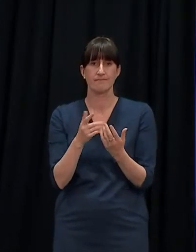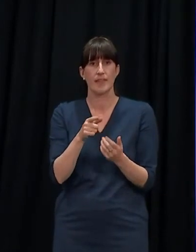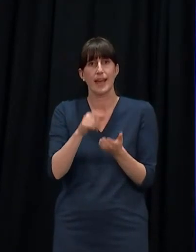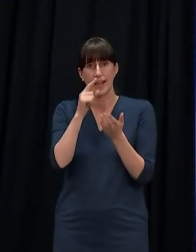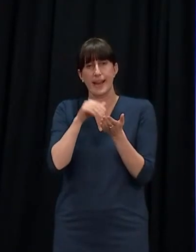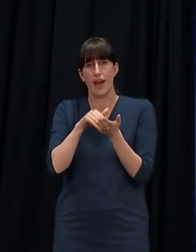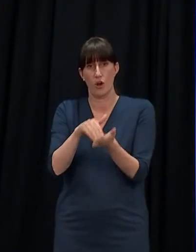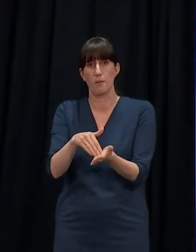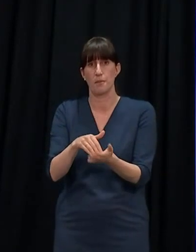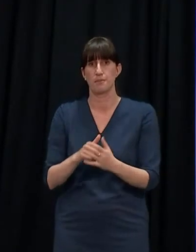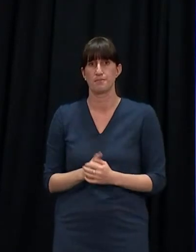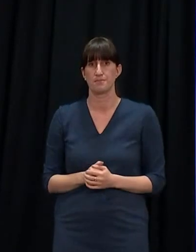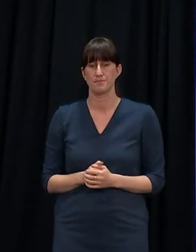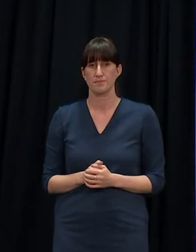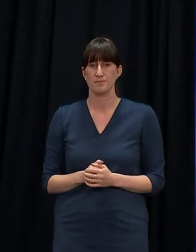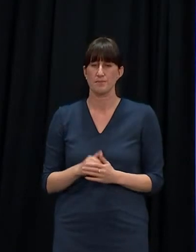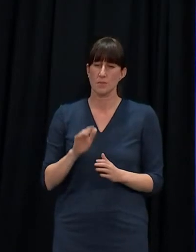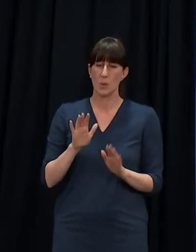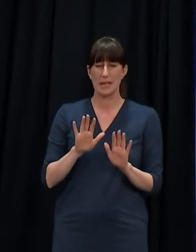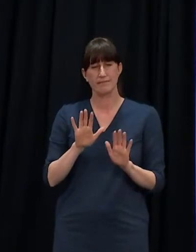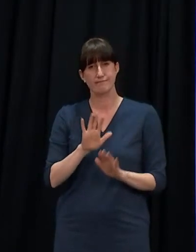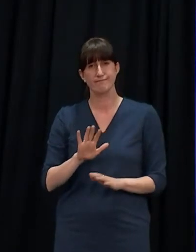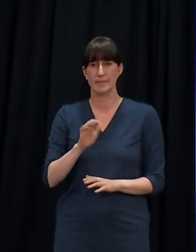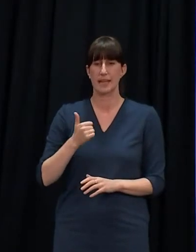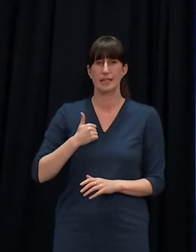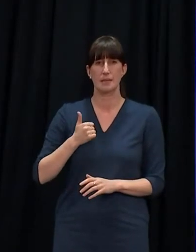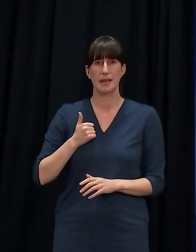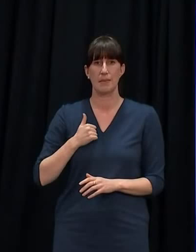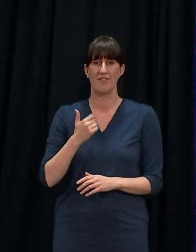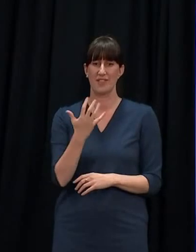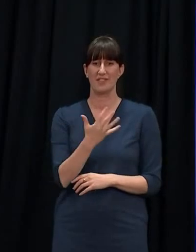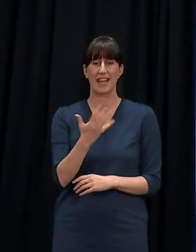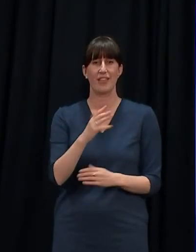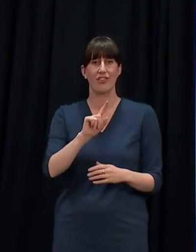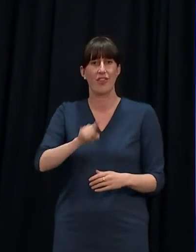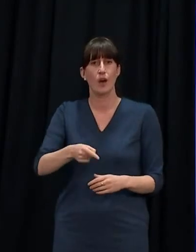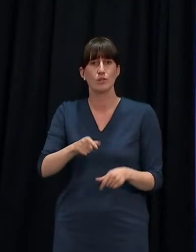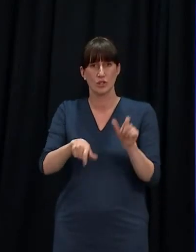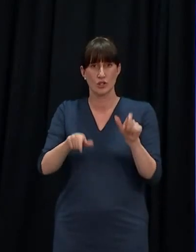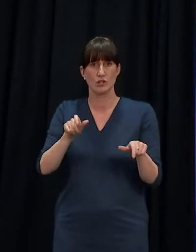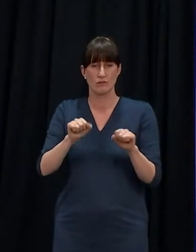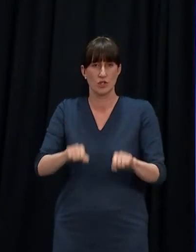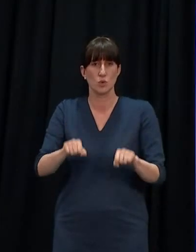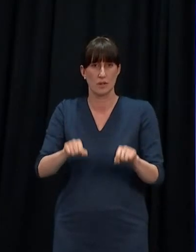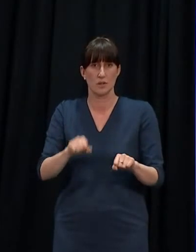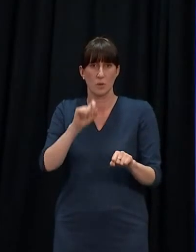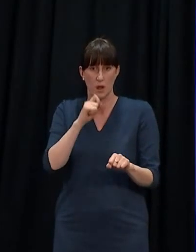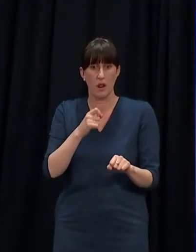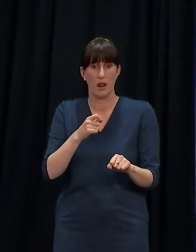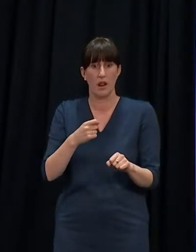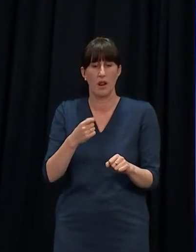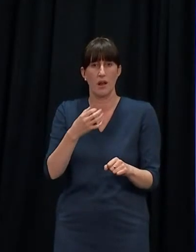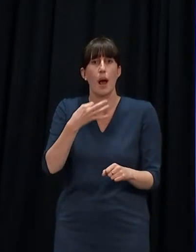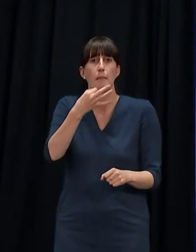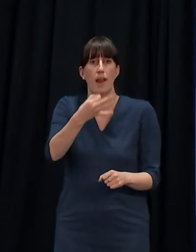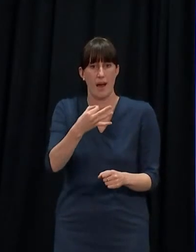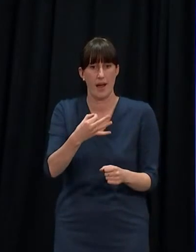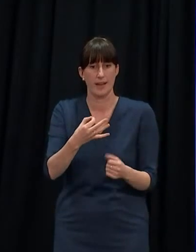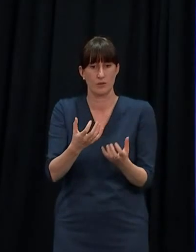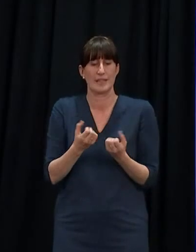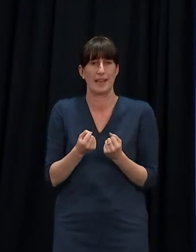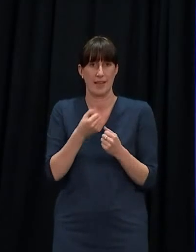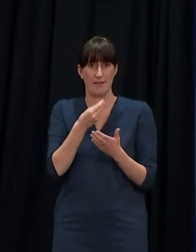half, and we expect that around 15,000 students could benefit from the funding that we're injecting in there today. Happy to open up